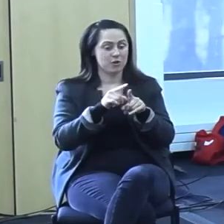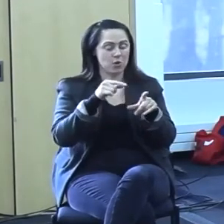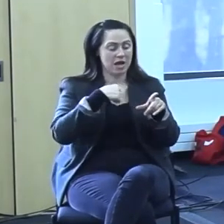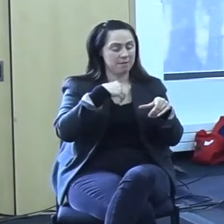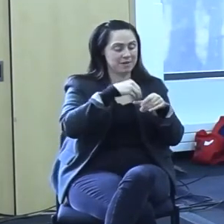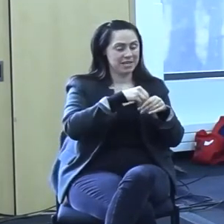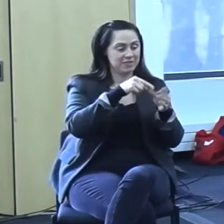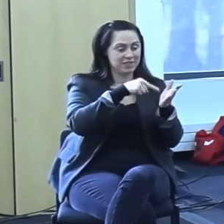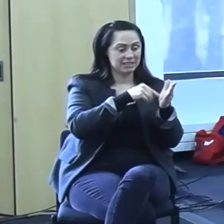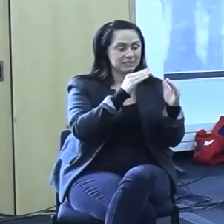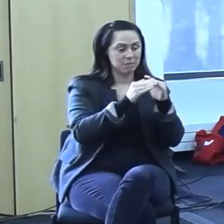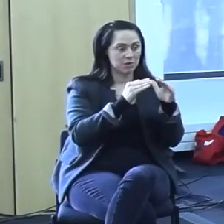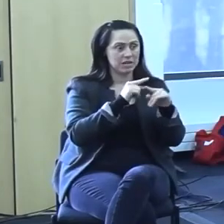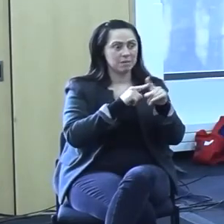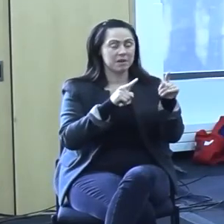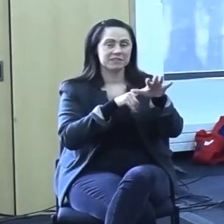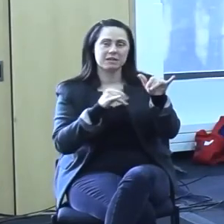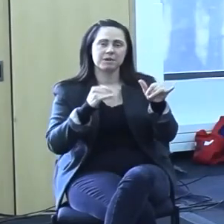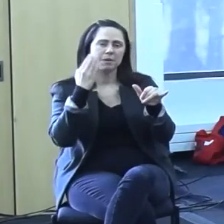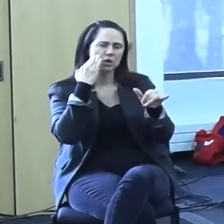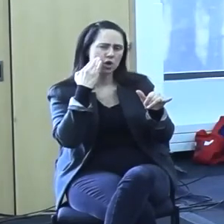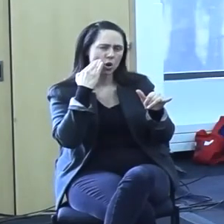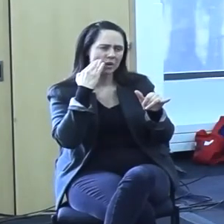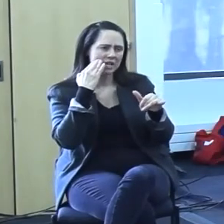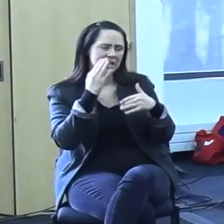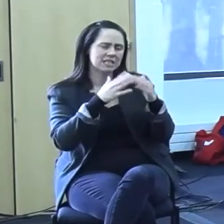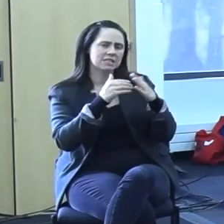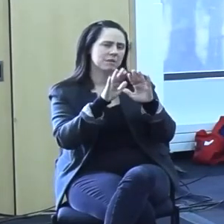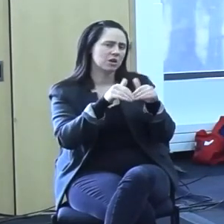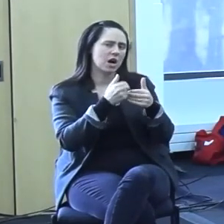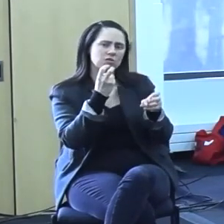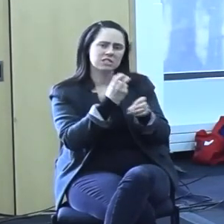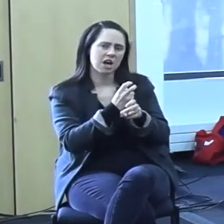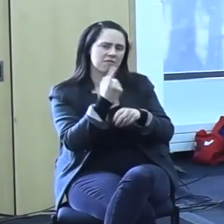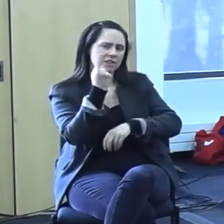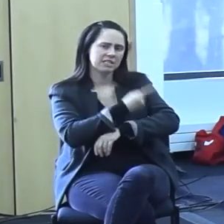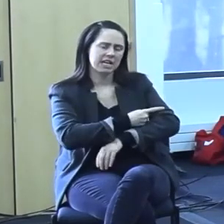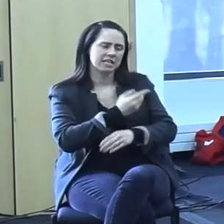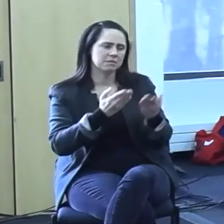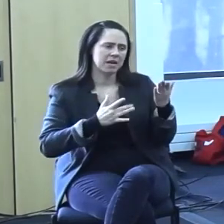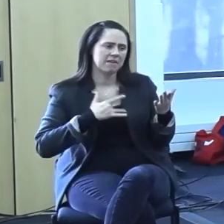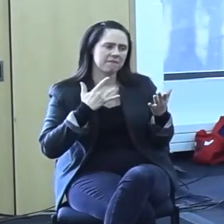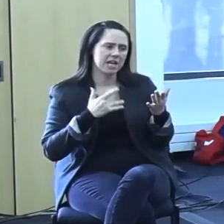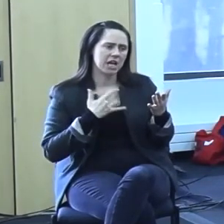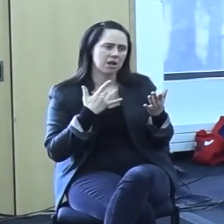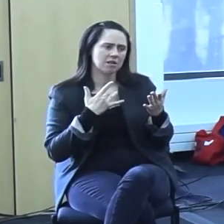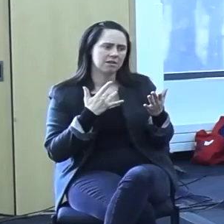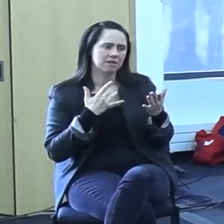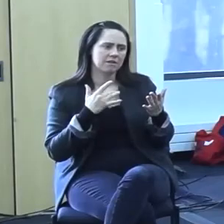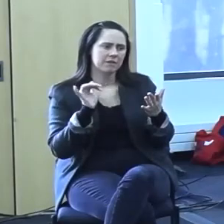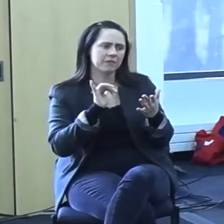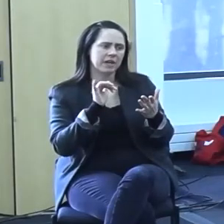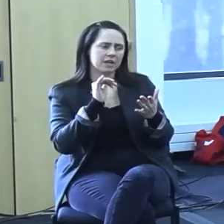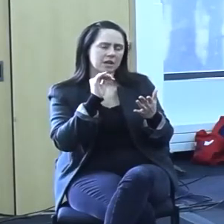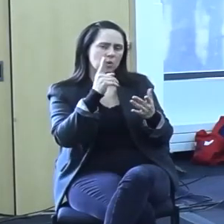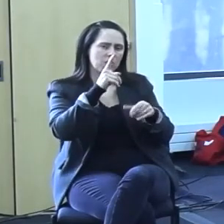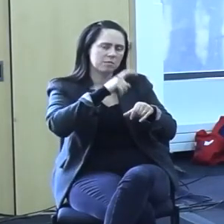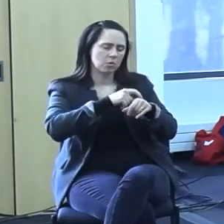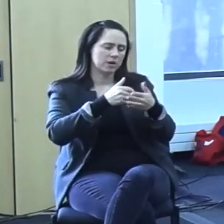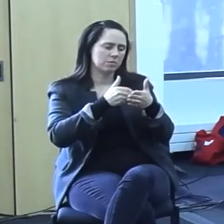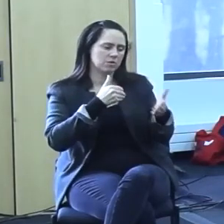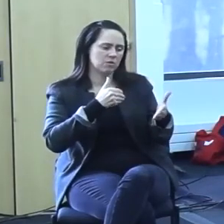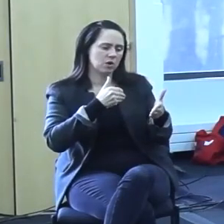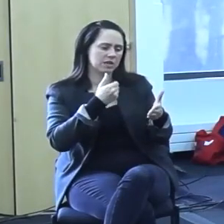community, but like knowing no matter how tough like the days feel, Like at one point